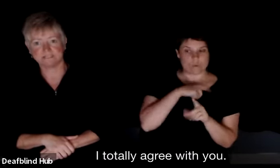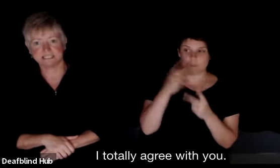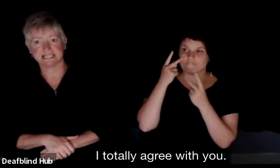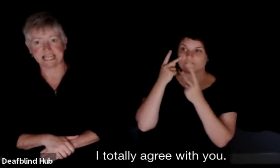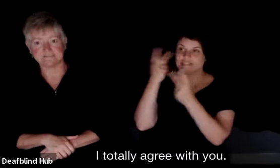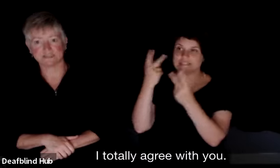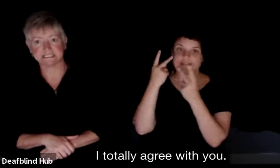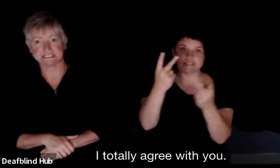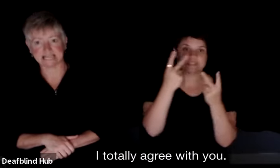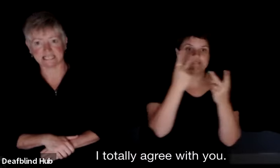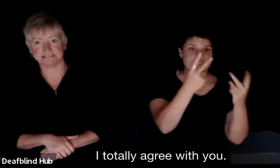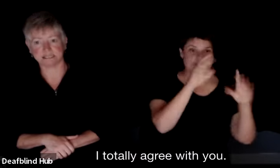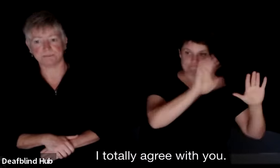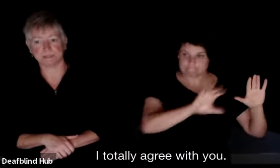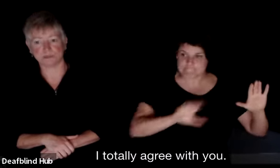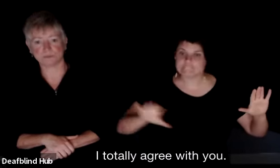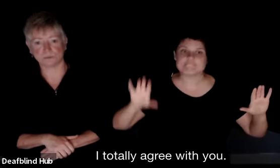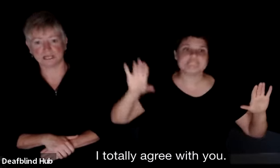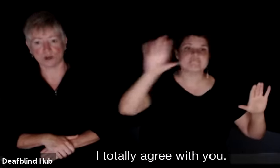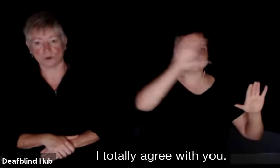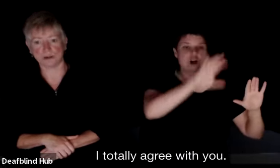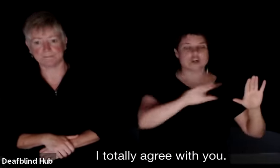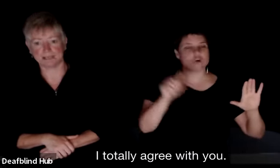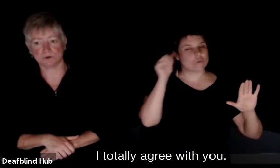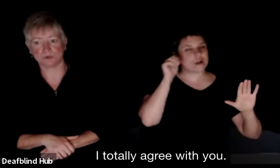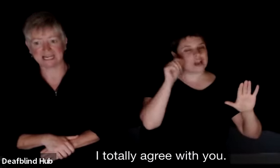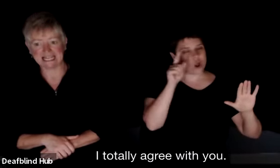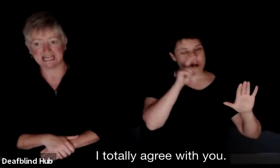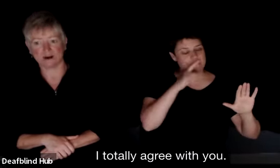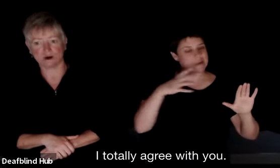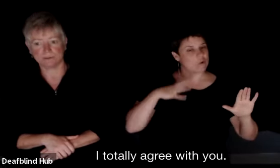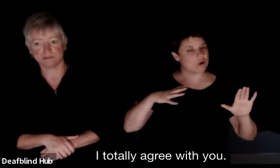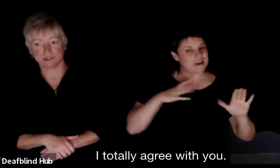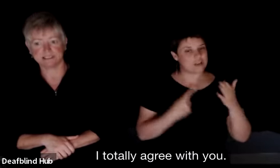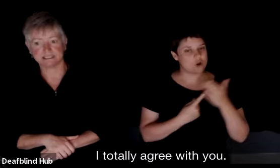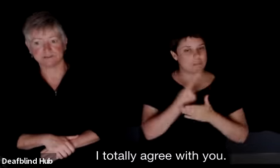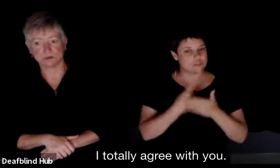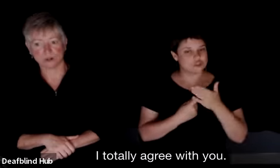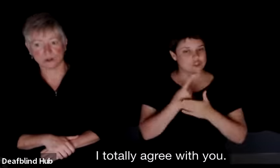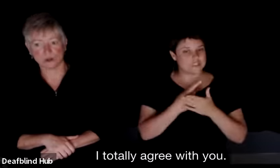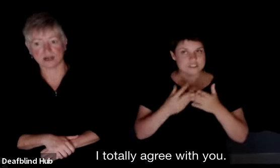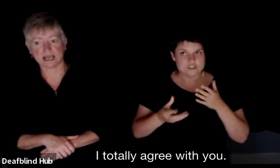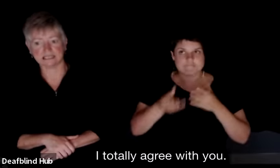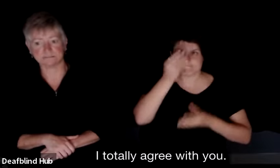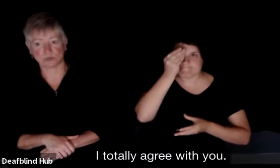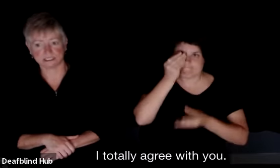state, because we know people need the opportunity to learn and